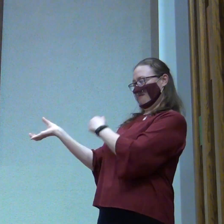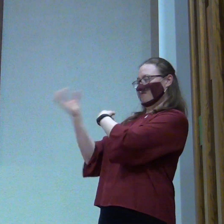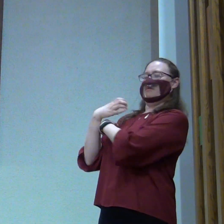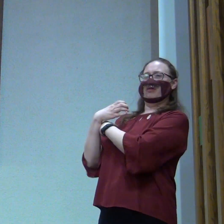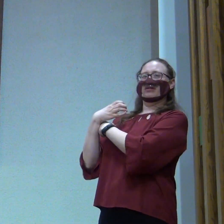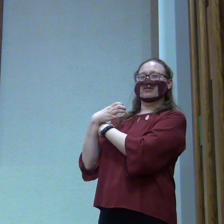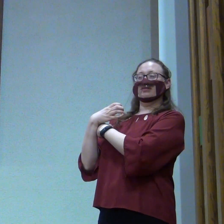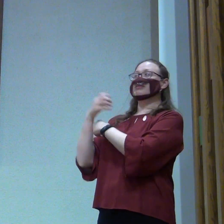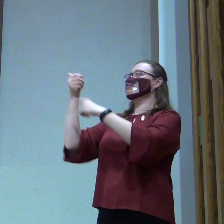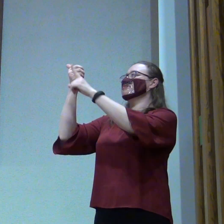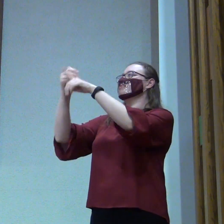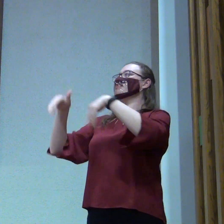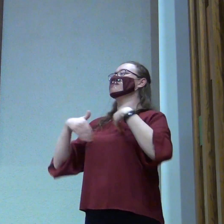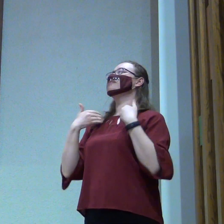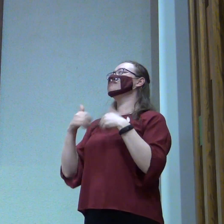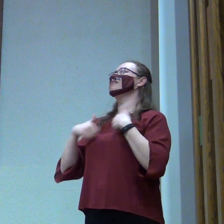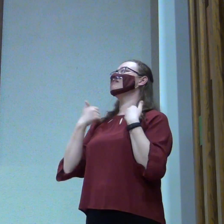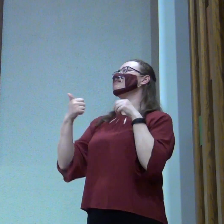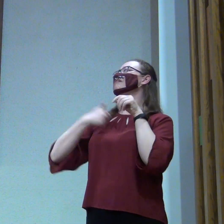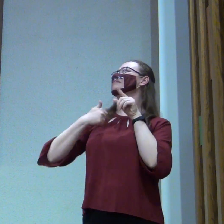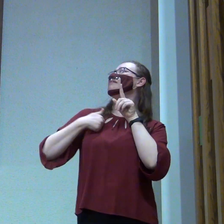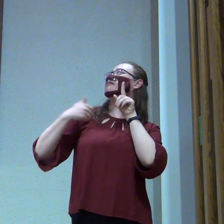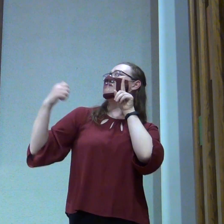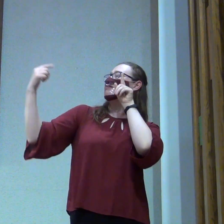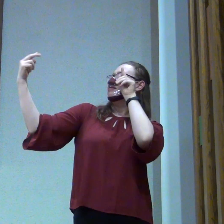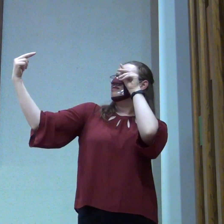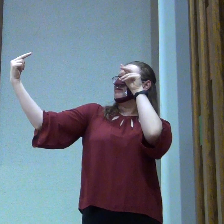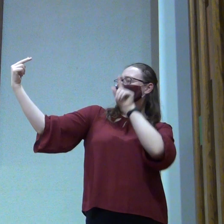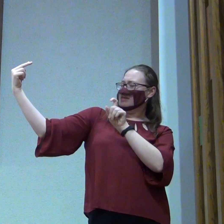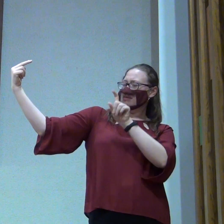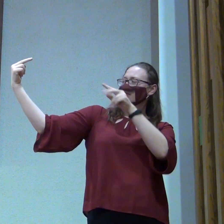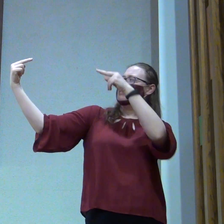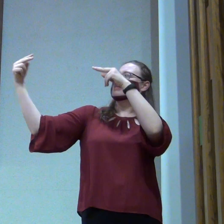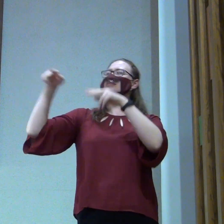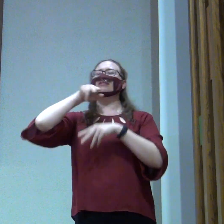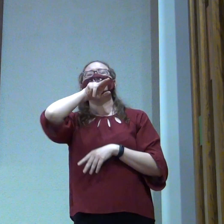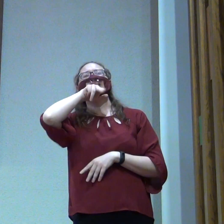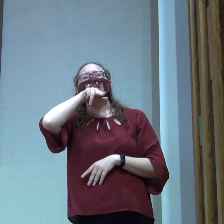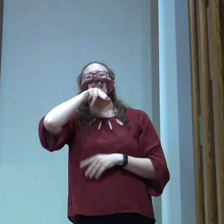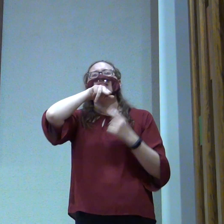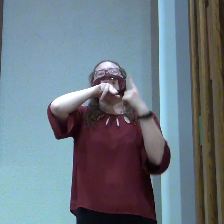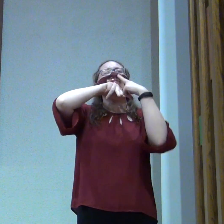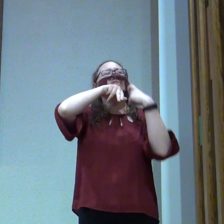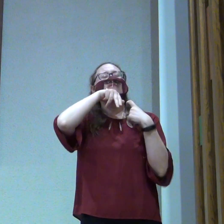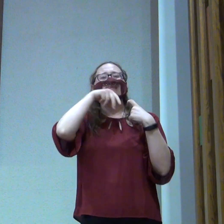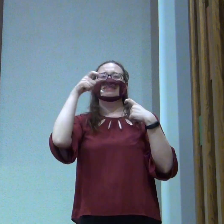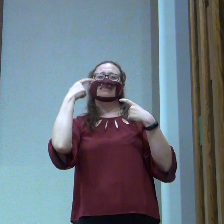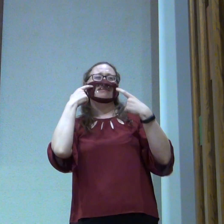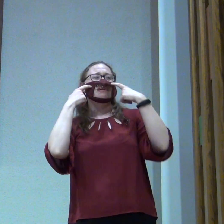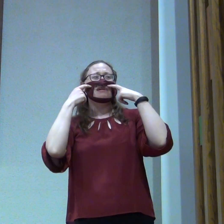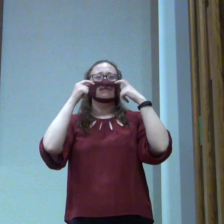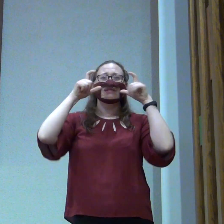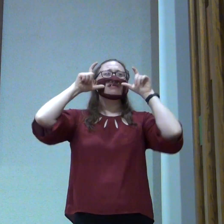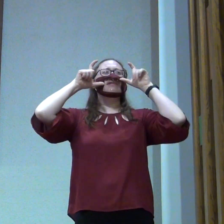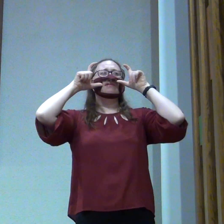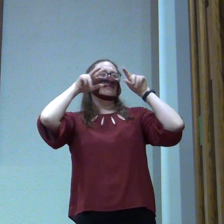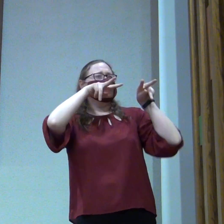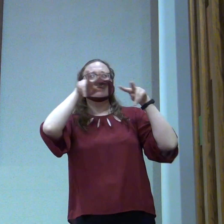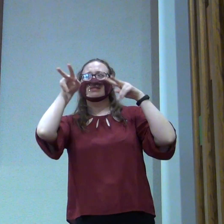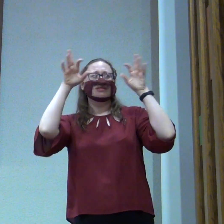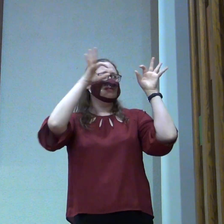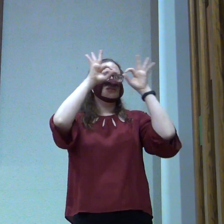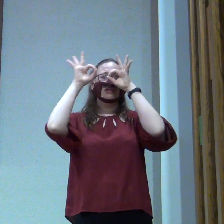He was still alive when I passed in front of him. His tongue was still red, his eyes not yet glazed.